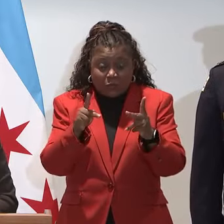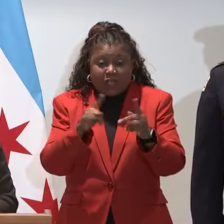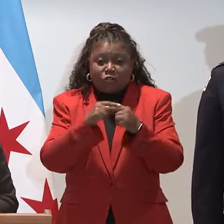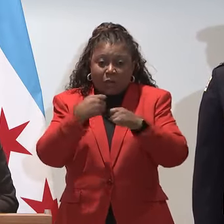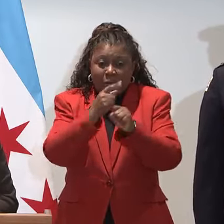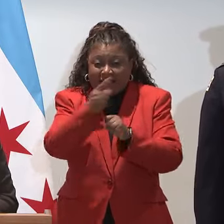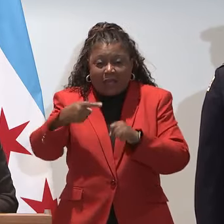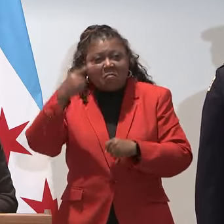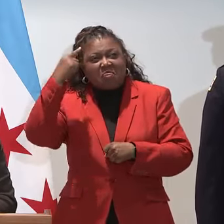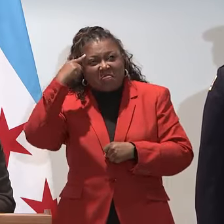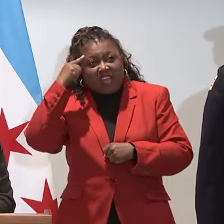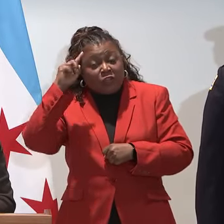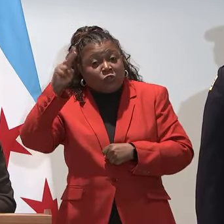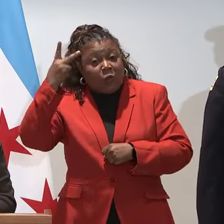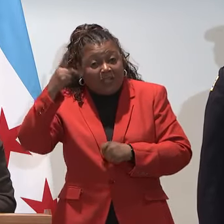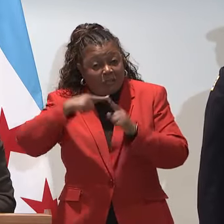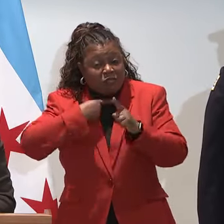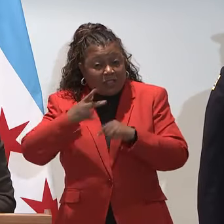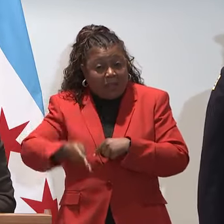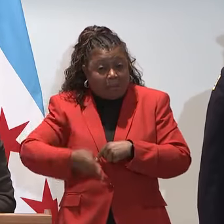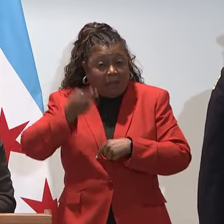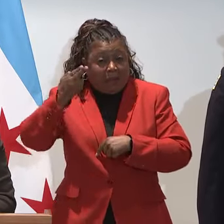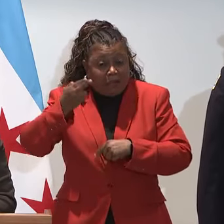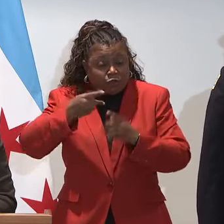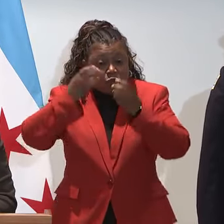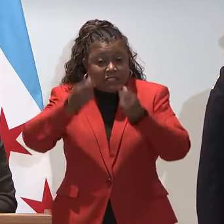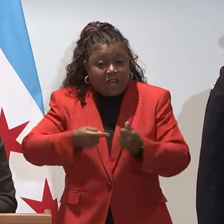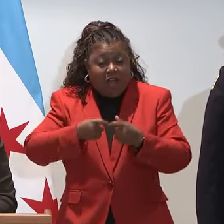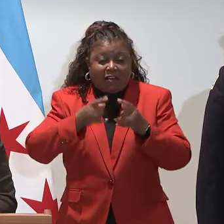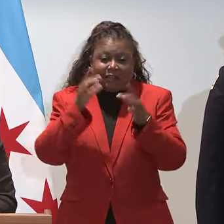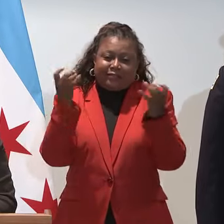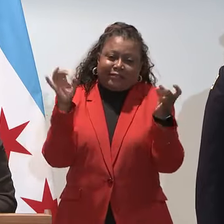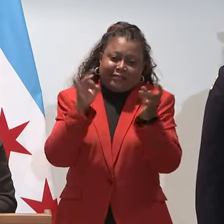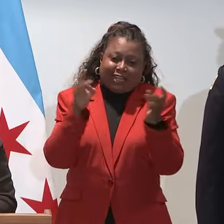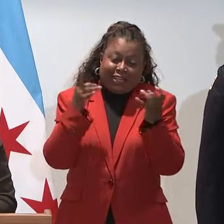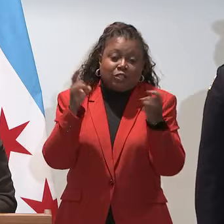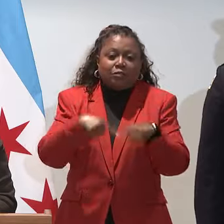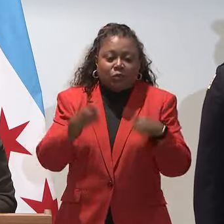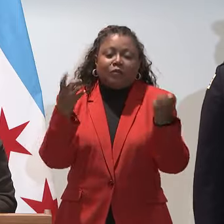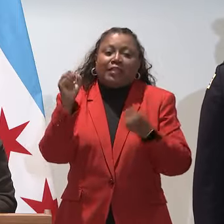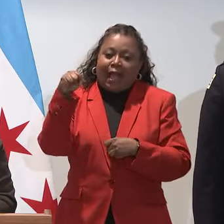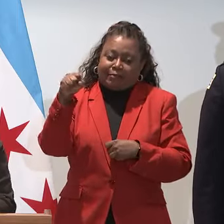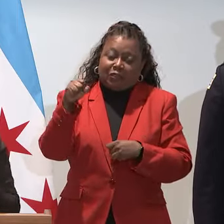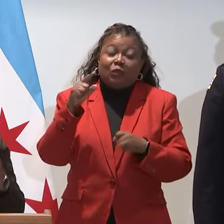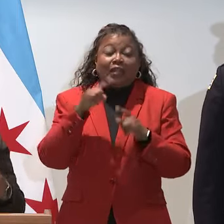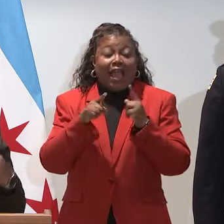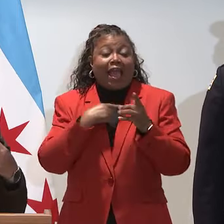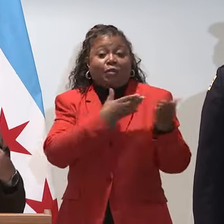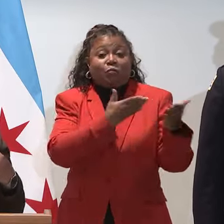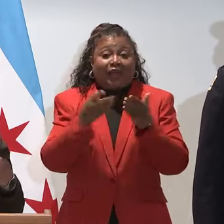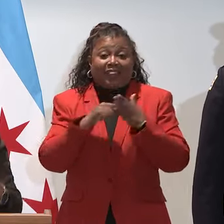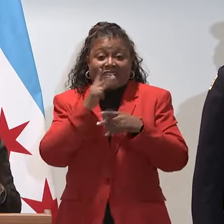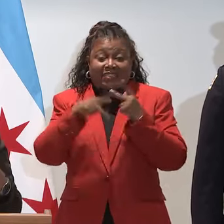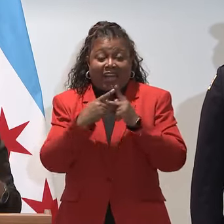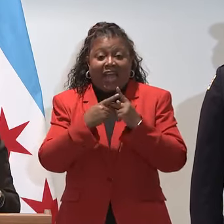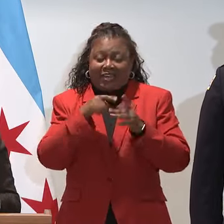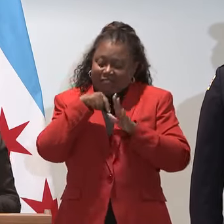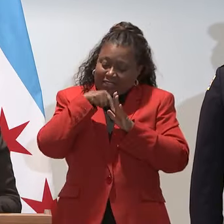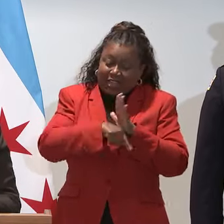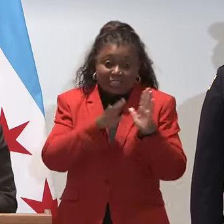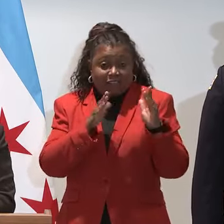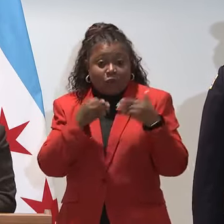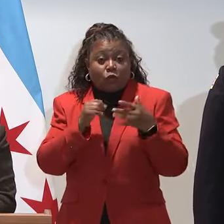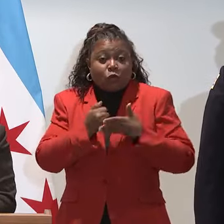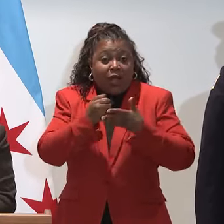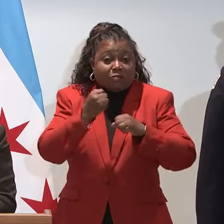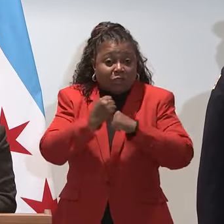to make them think twice before they pick up a gun to solve petty disputes? Absolutely. And bringing this kind of intensive focus